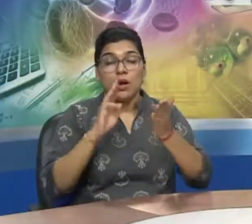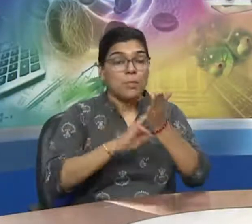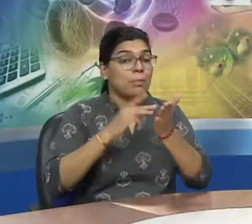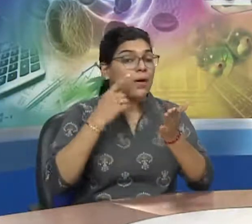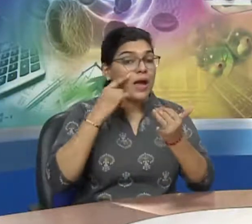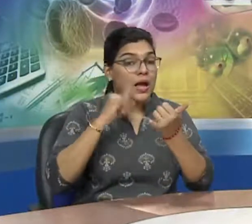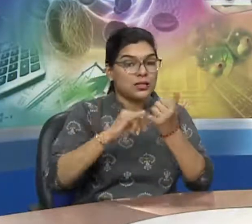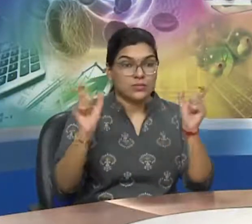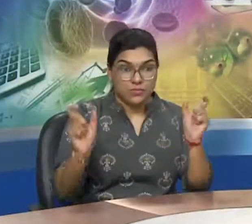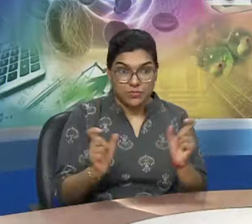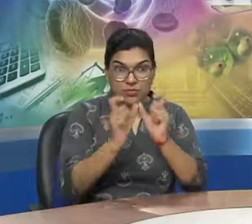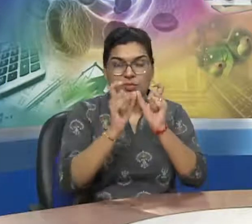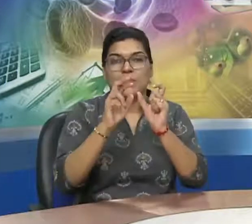behave.